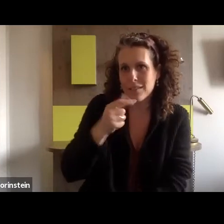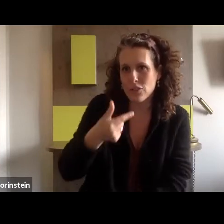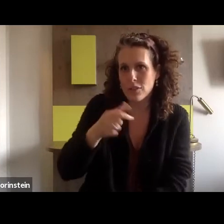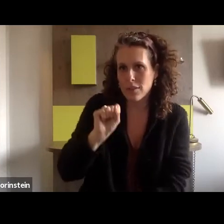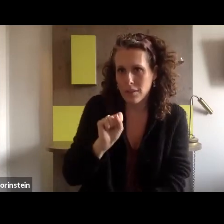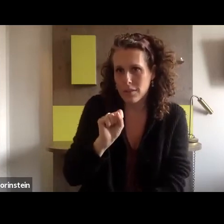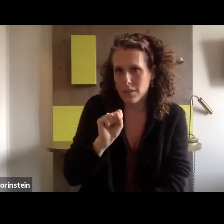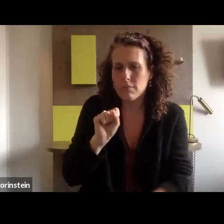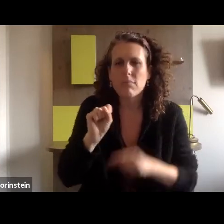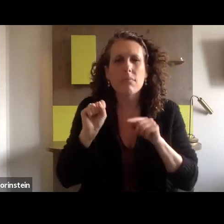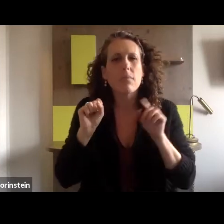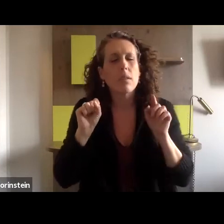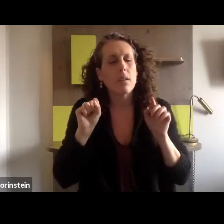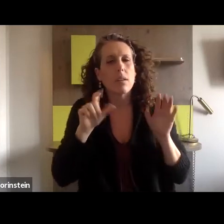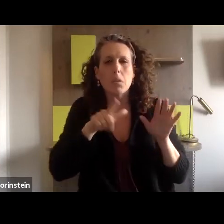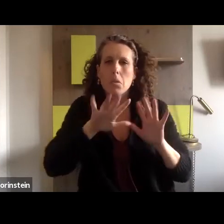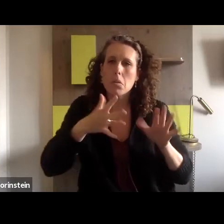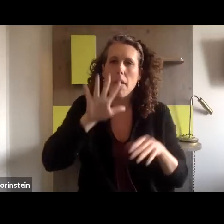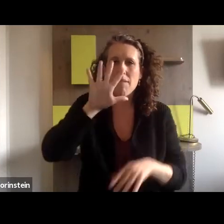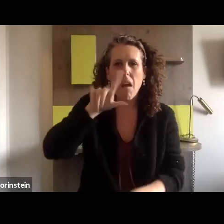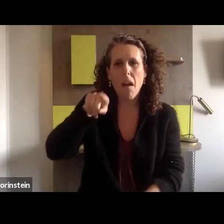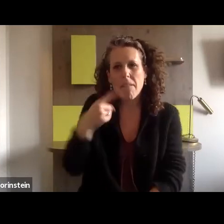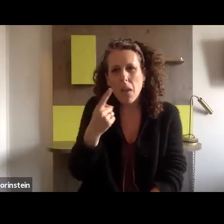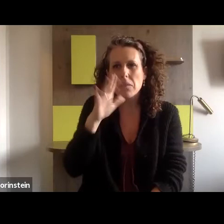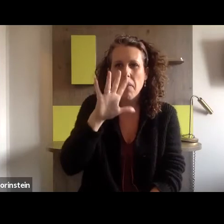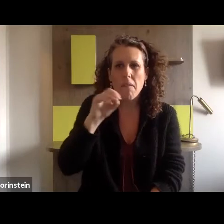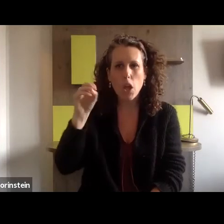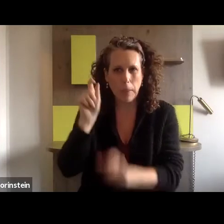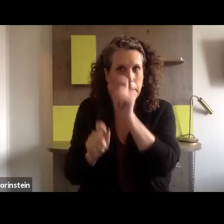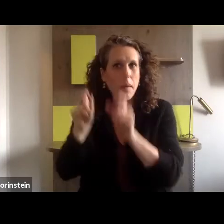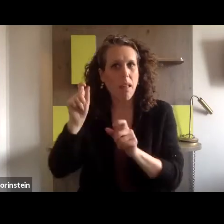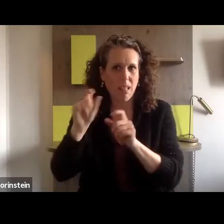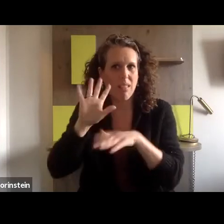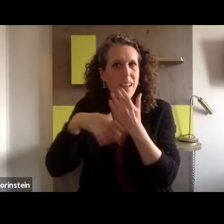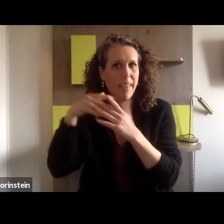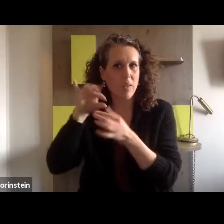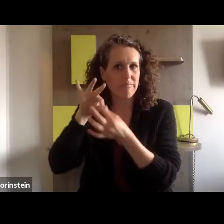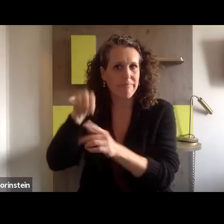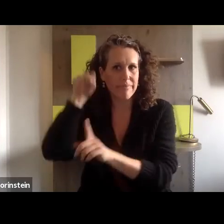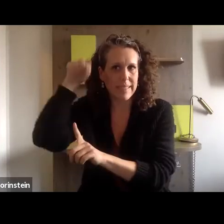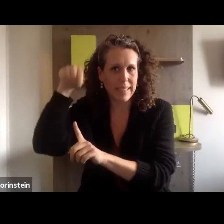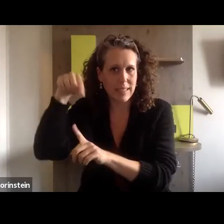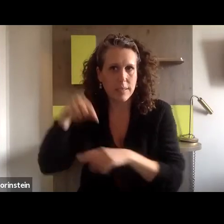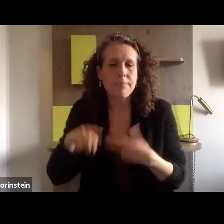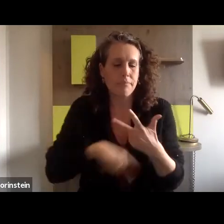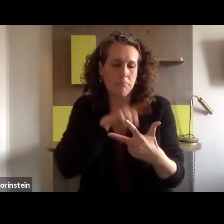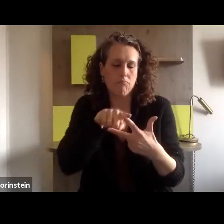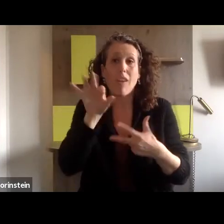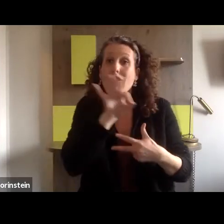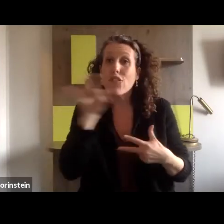with approximately 5,500 deaf sign language users. In the French-speaking